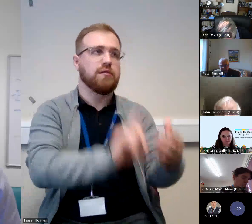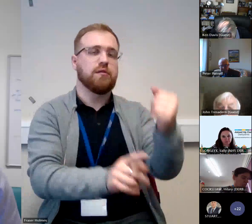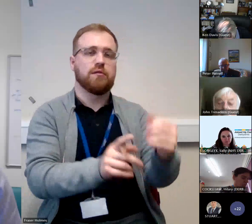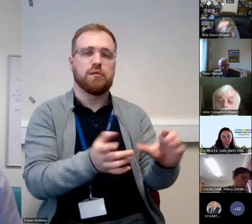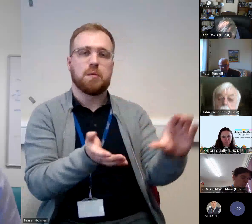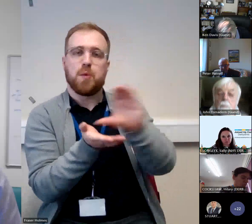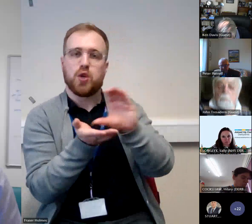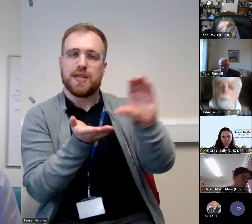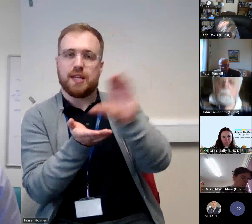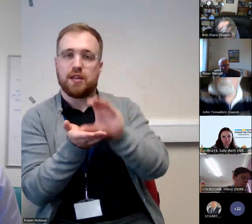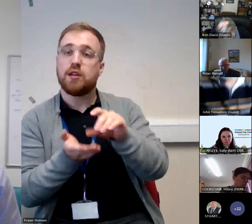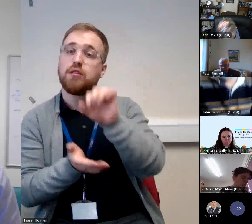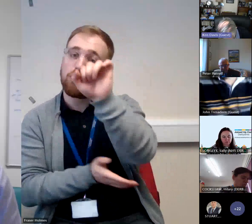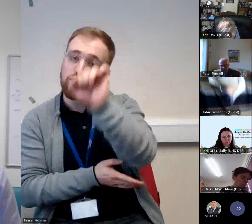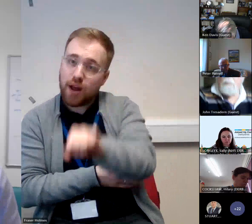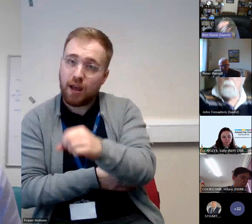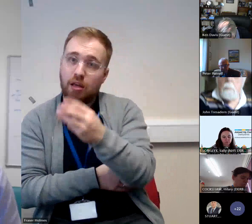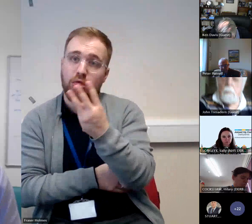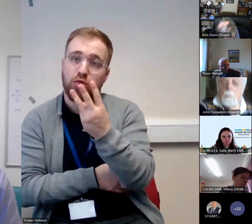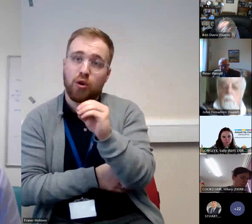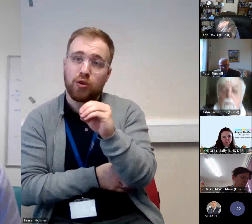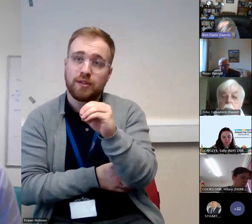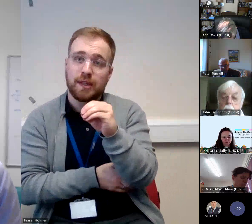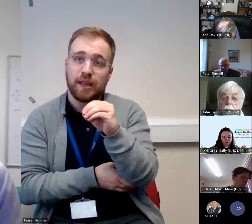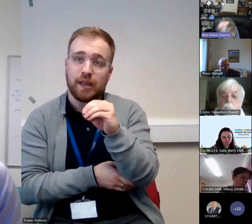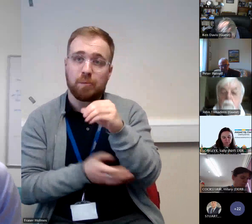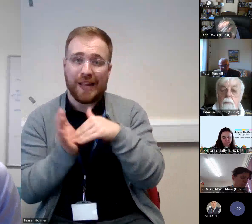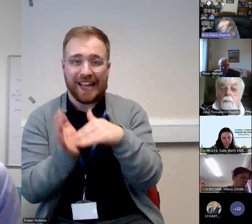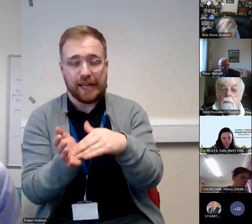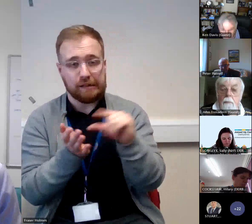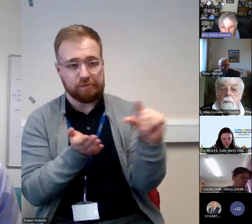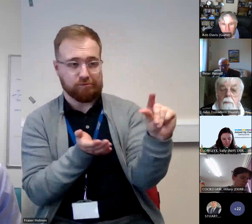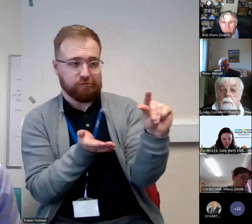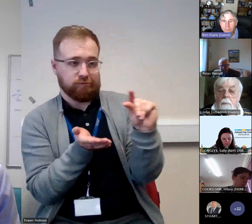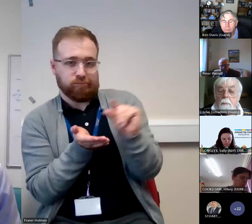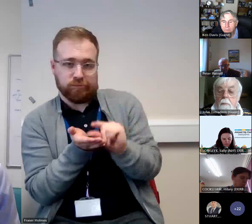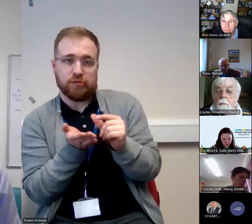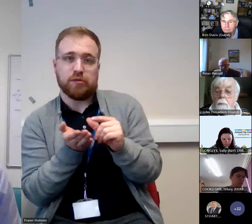absolutely right, 30 million isn't a huge amount of money when it comes to